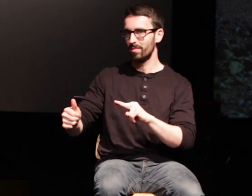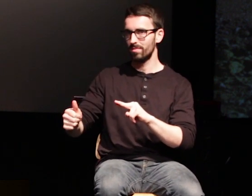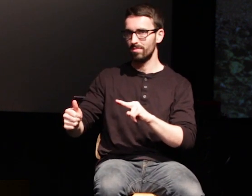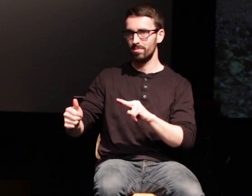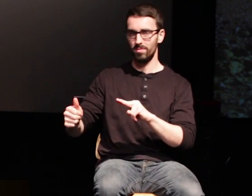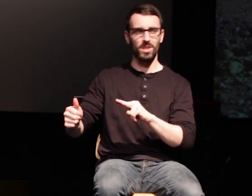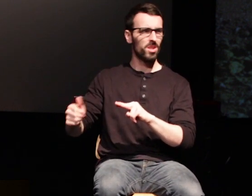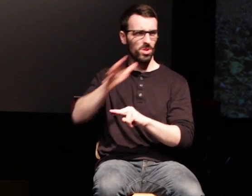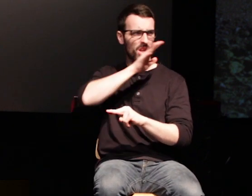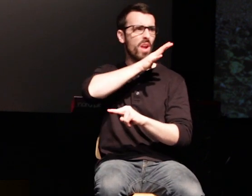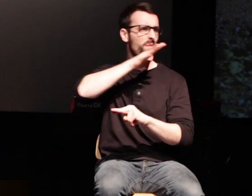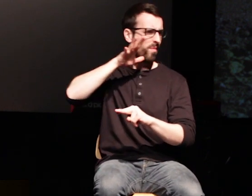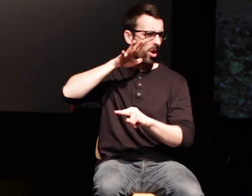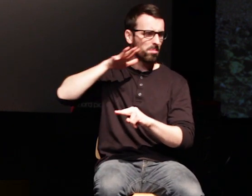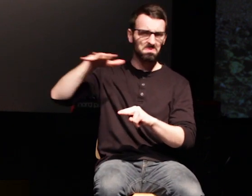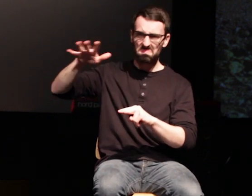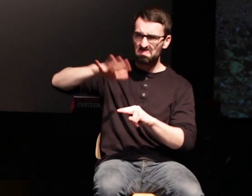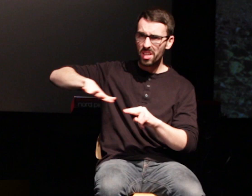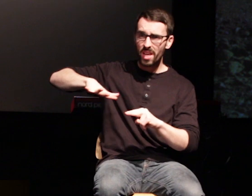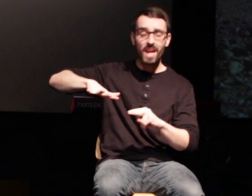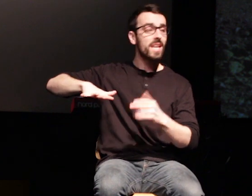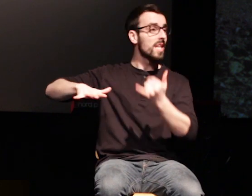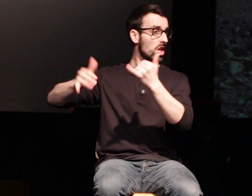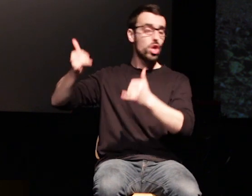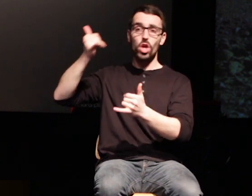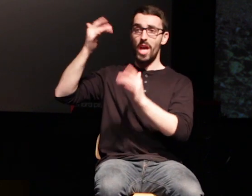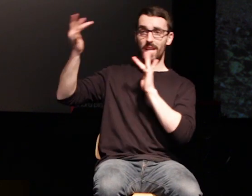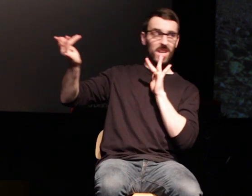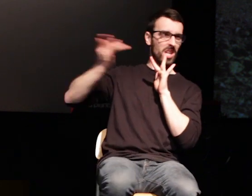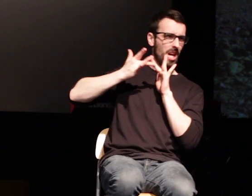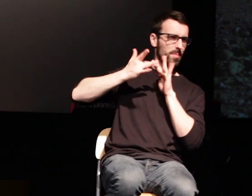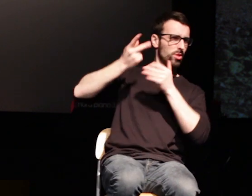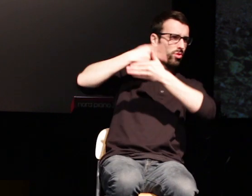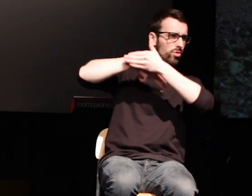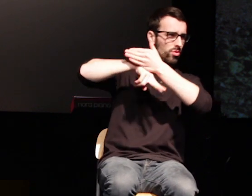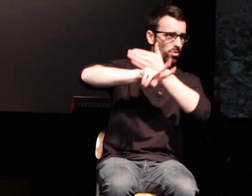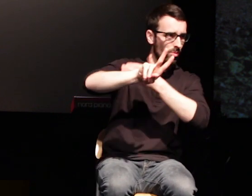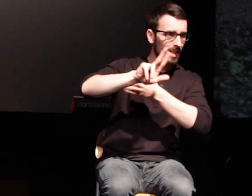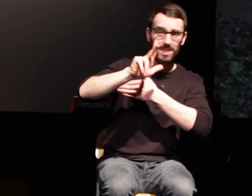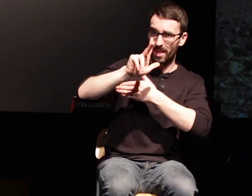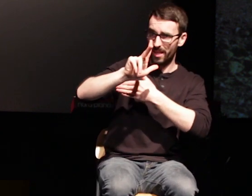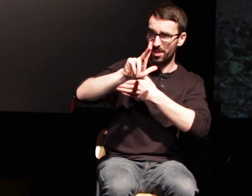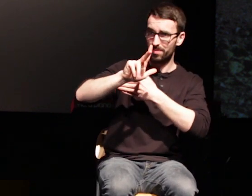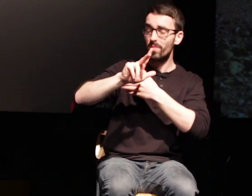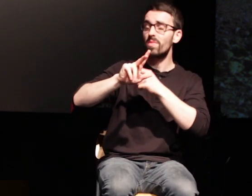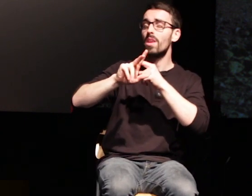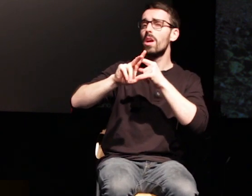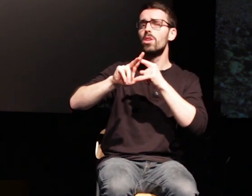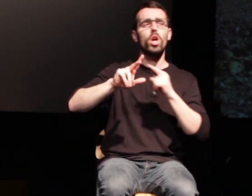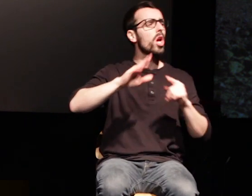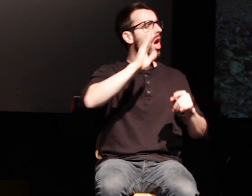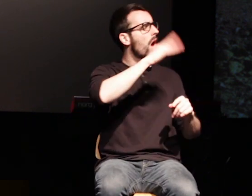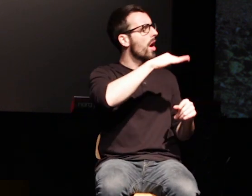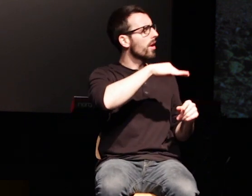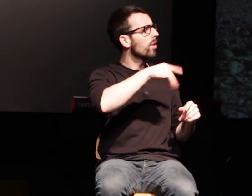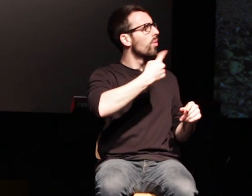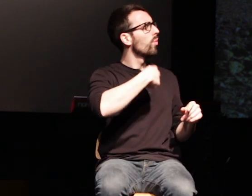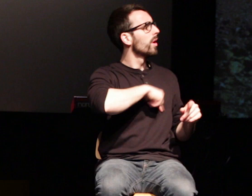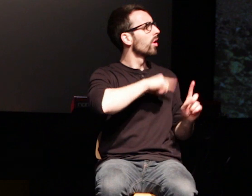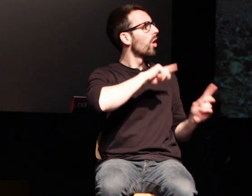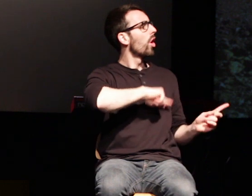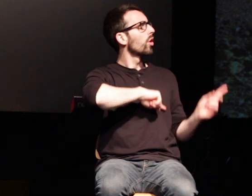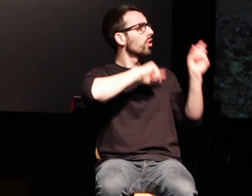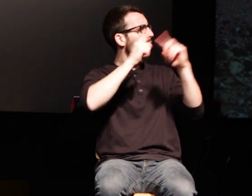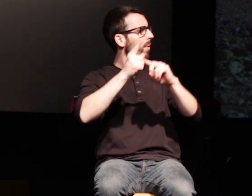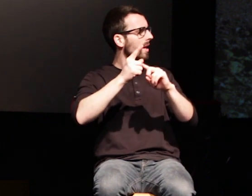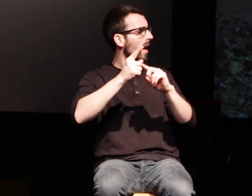me a couple weeks later, and he said, hey, David, me and a couple buddies, we're heading out into the field. His name's Clyde. We're heading out into the field, and we're